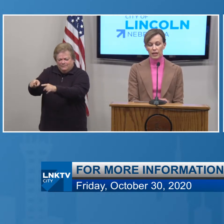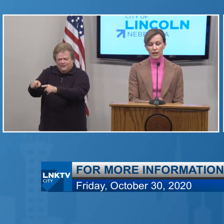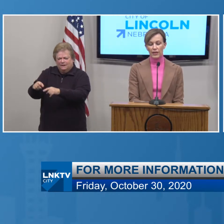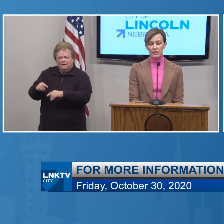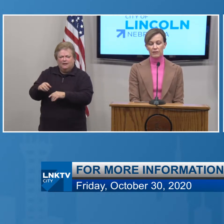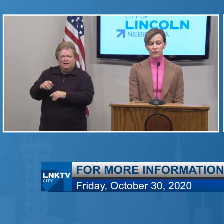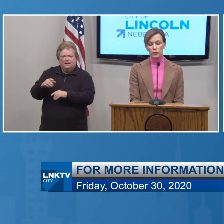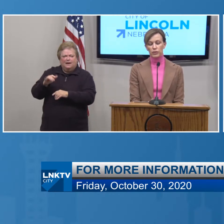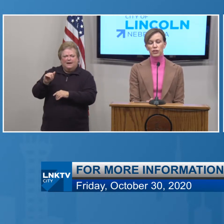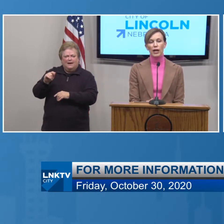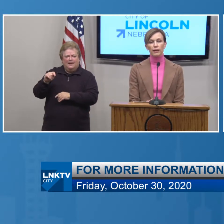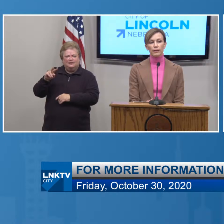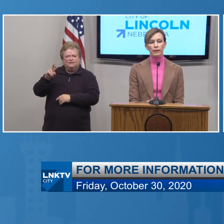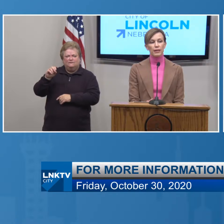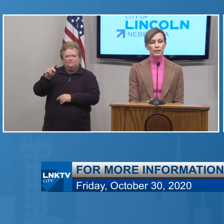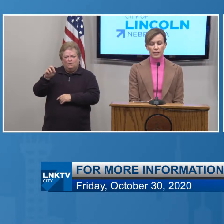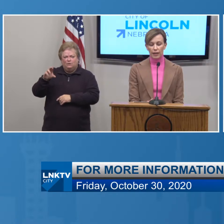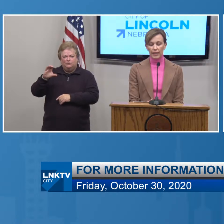of State. That's at